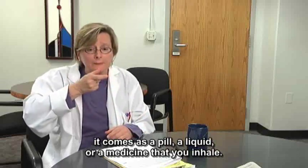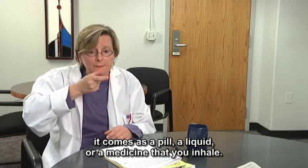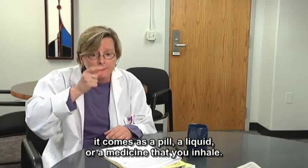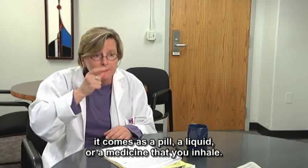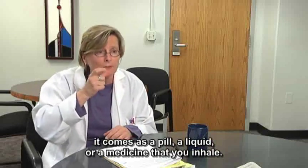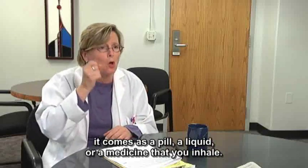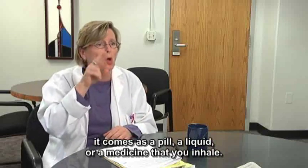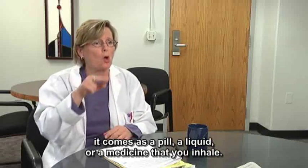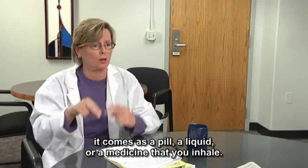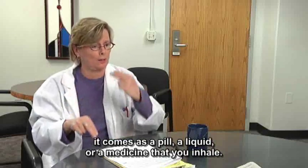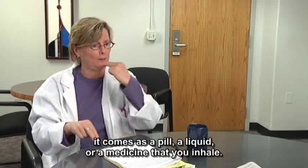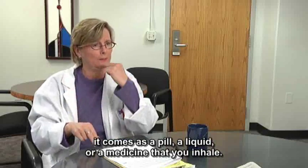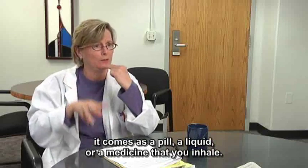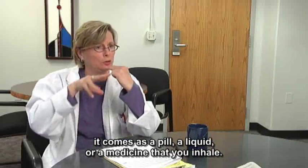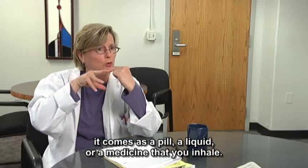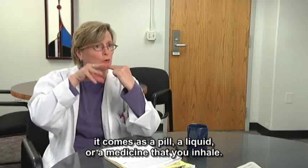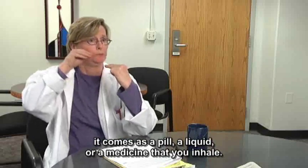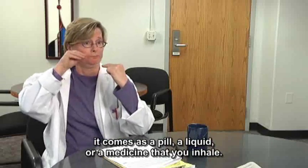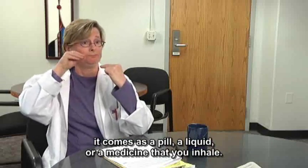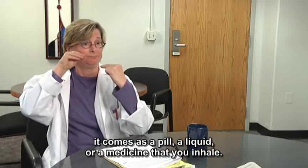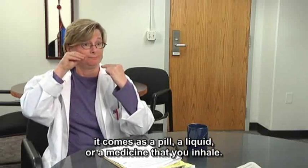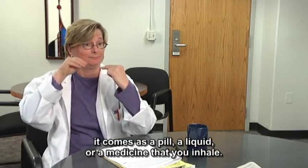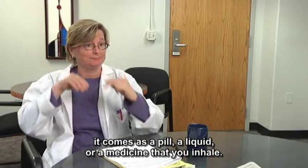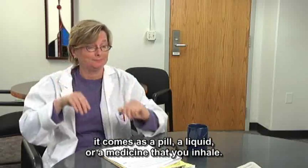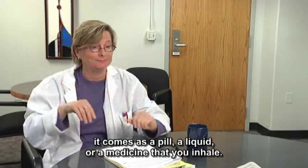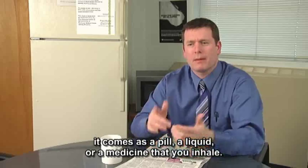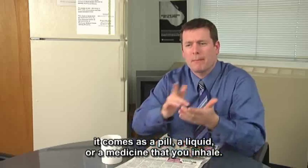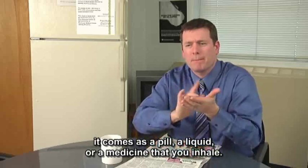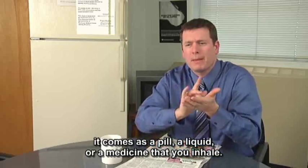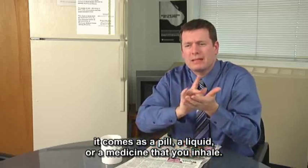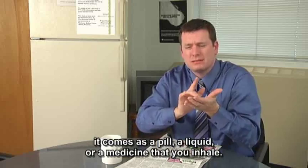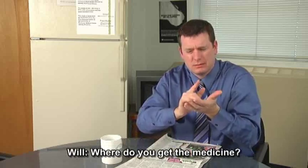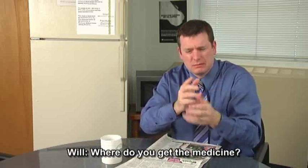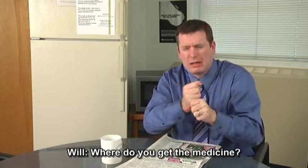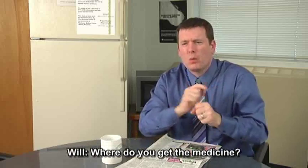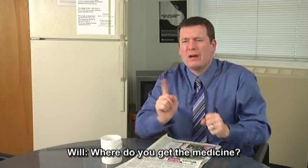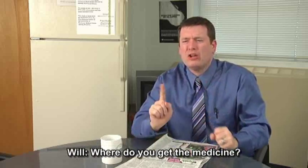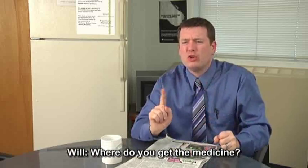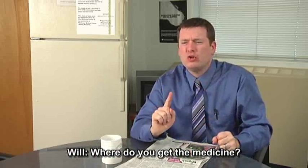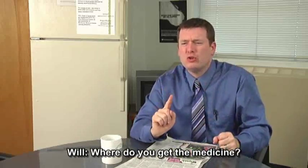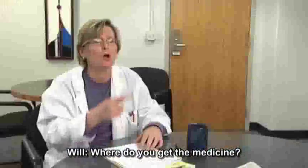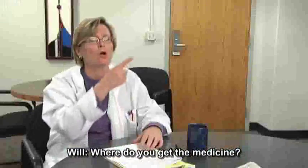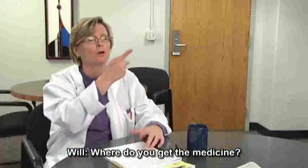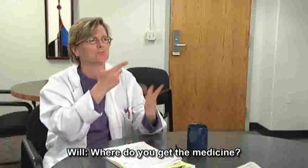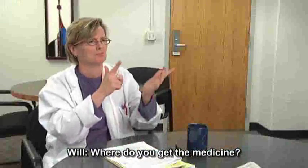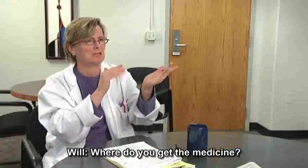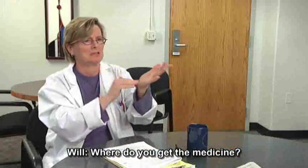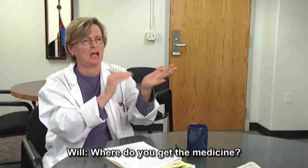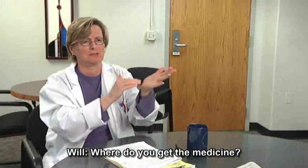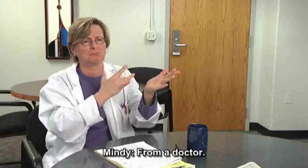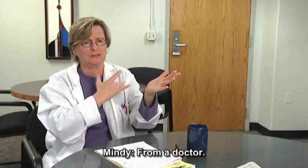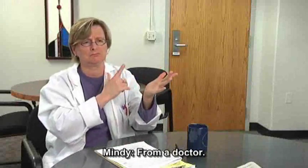liquid, or a medicine that you inhale. Where do you get the medicine? From a doctor.